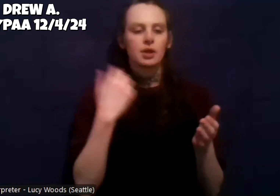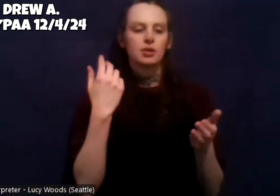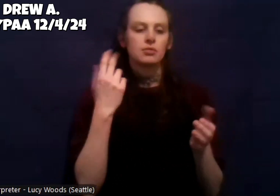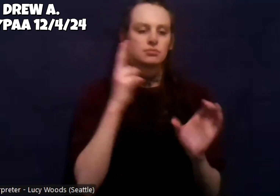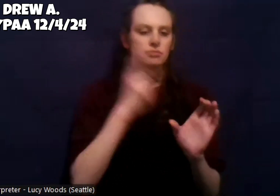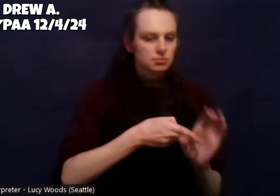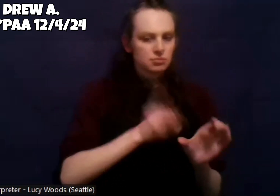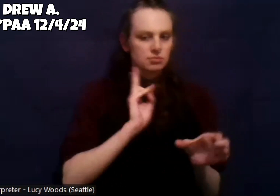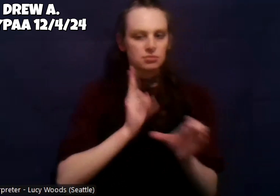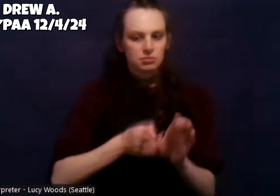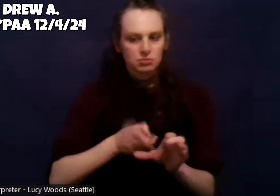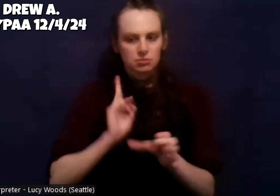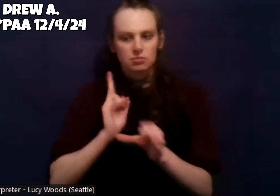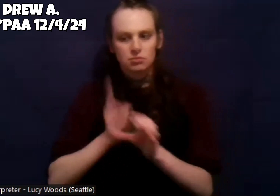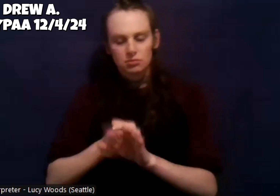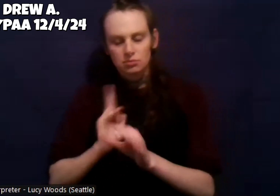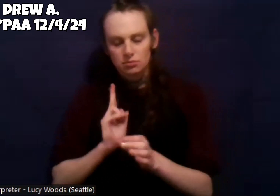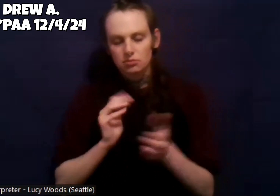in